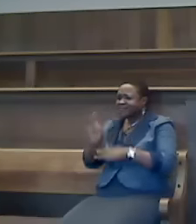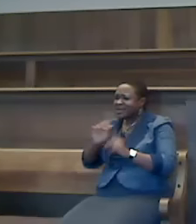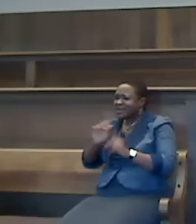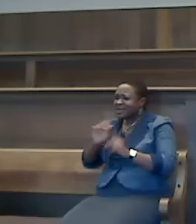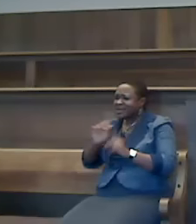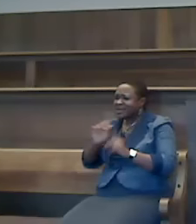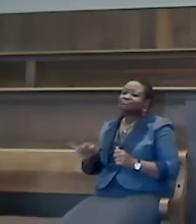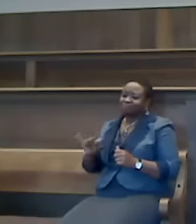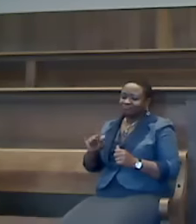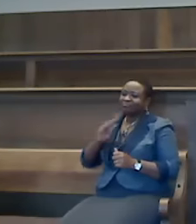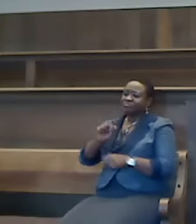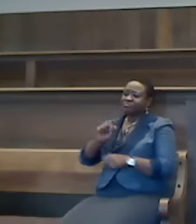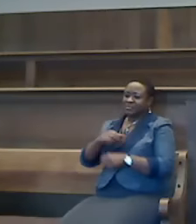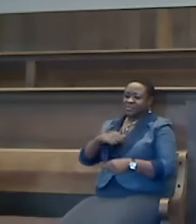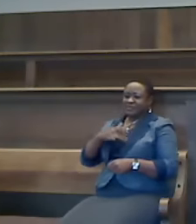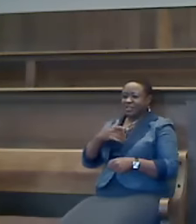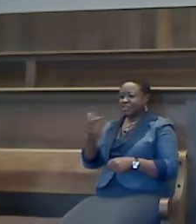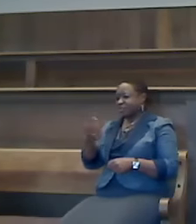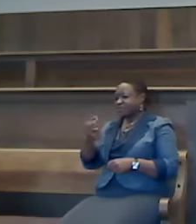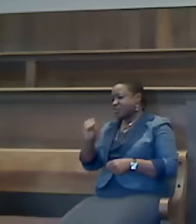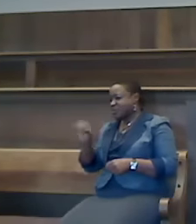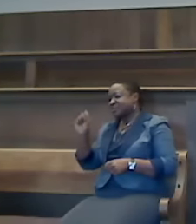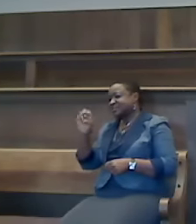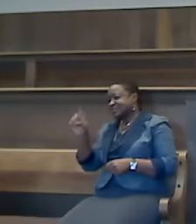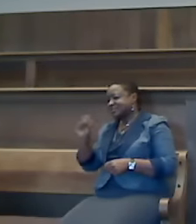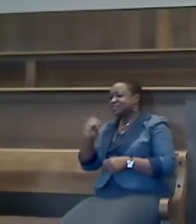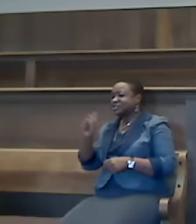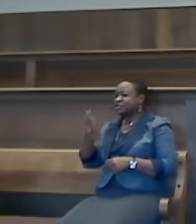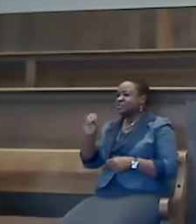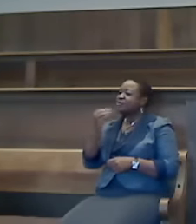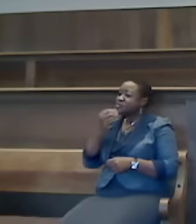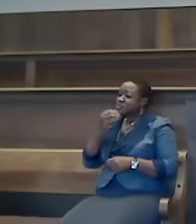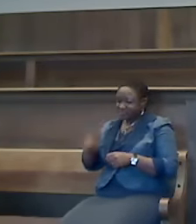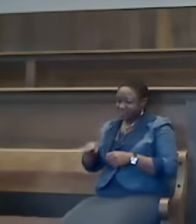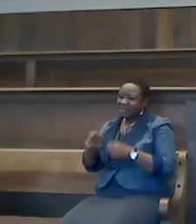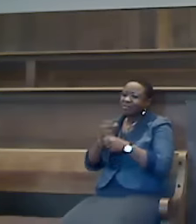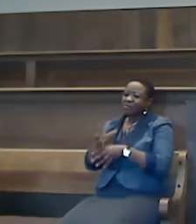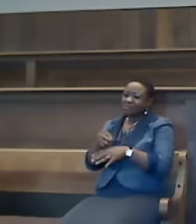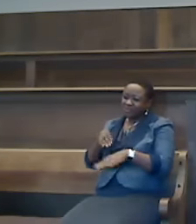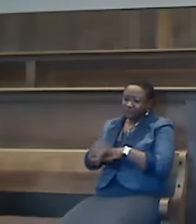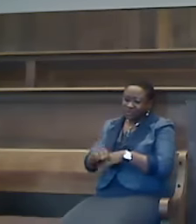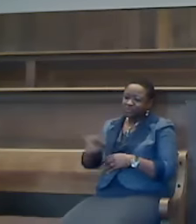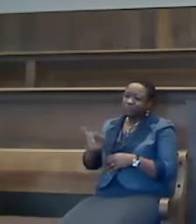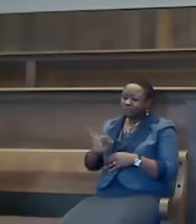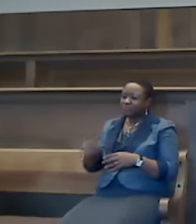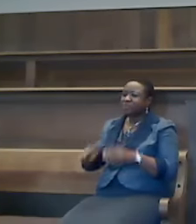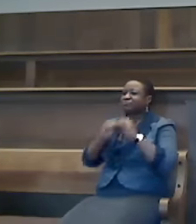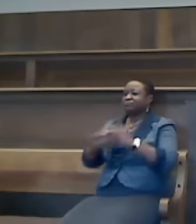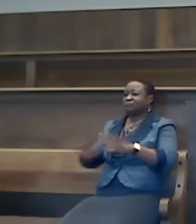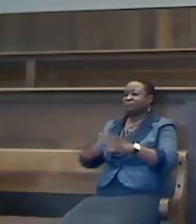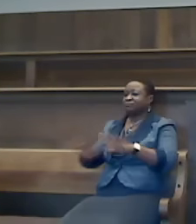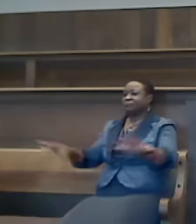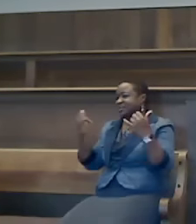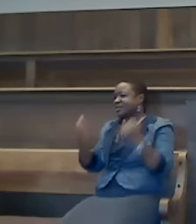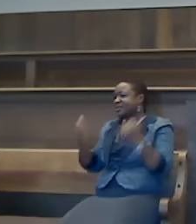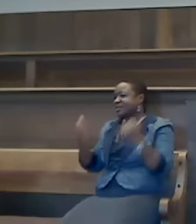the genetically modified seeds, the genetically modified food is playing a big factor in this epidemic. It's really making